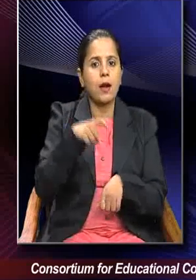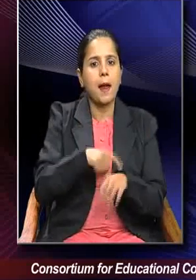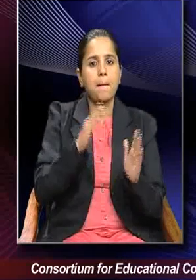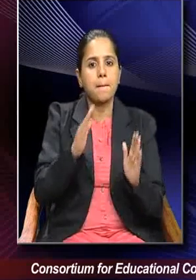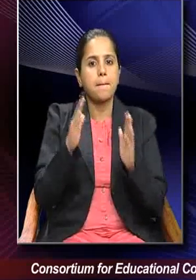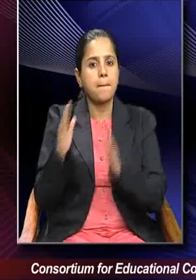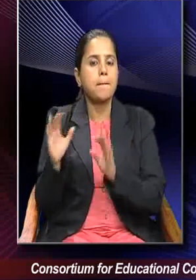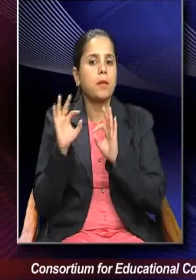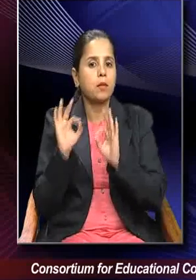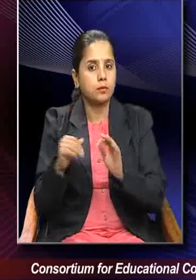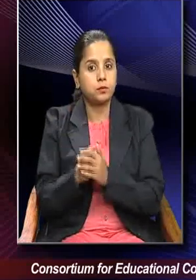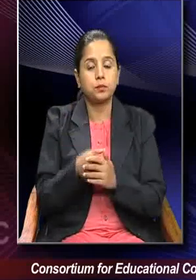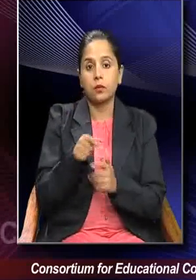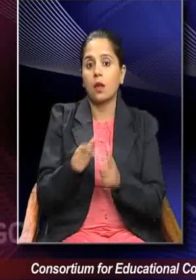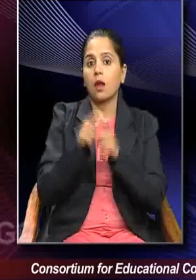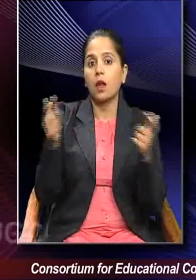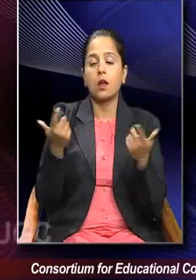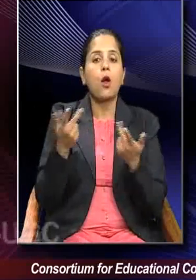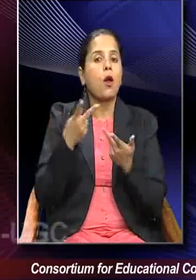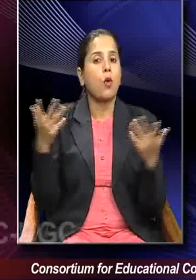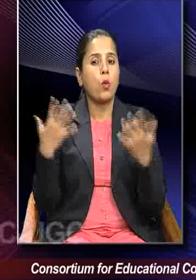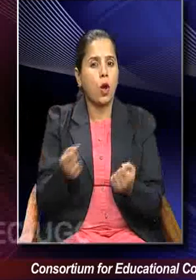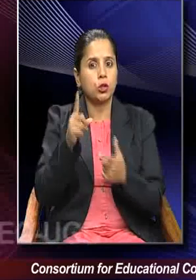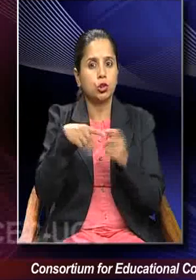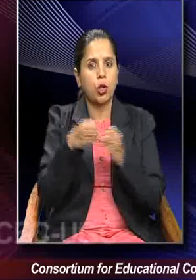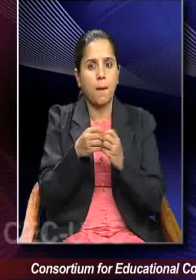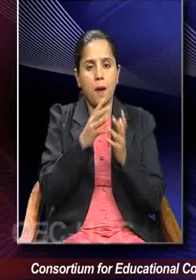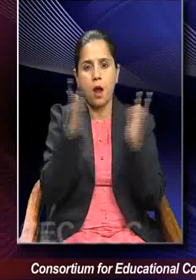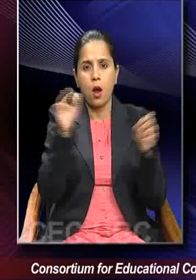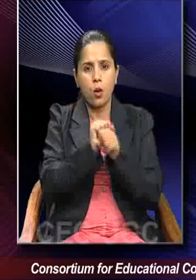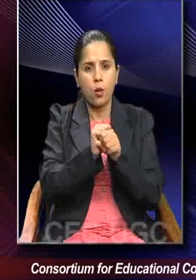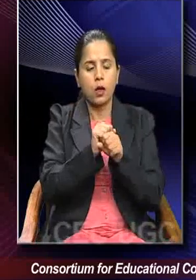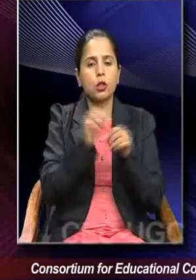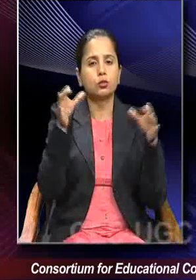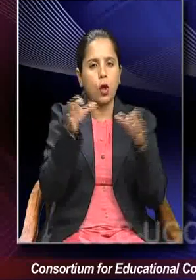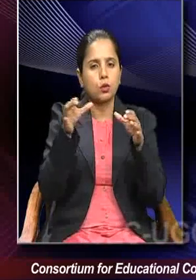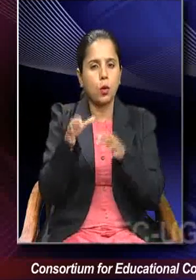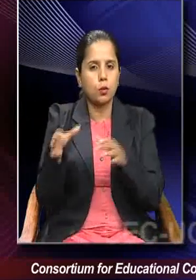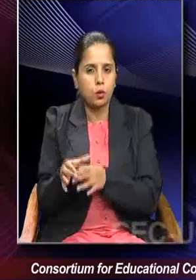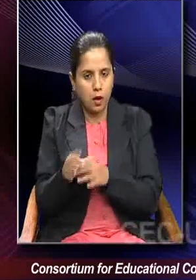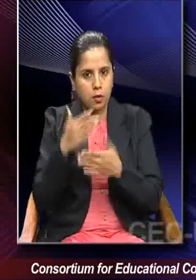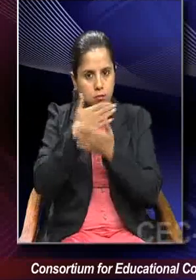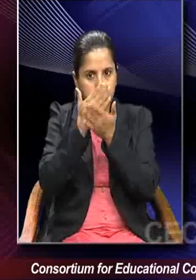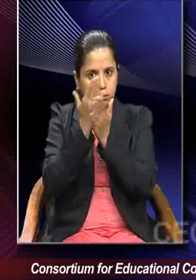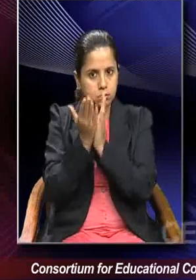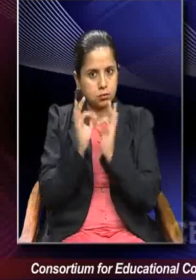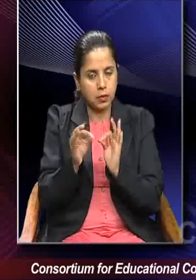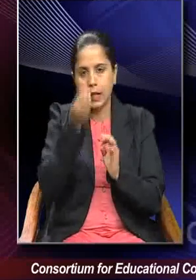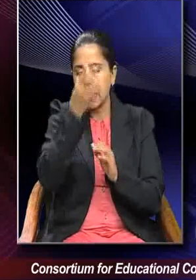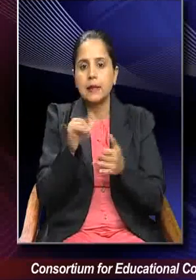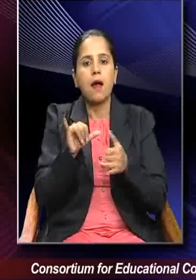timeliness. Larger jobs should be divided into smaller, easier to